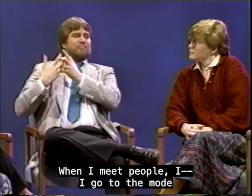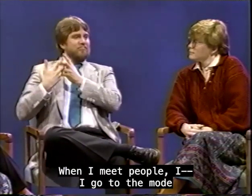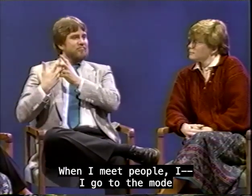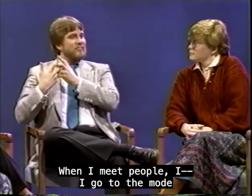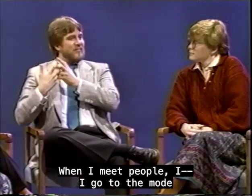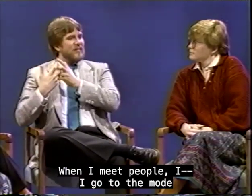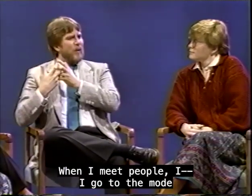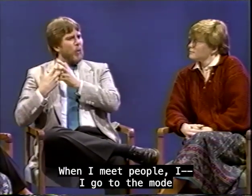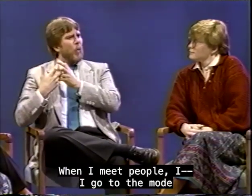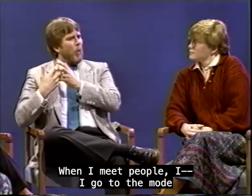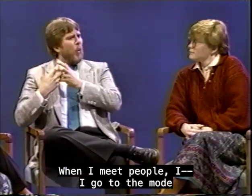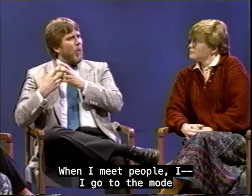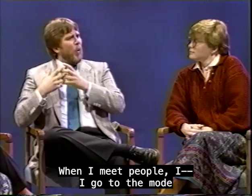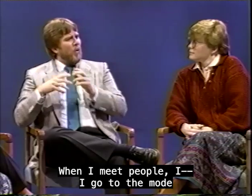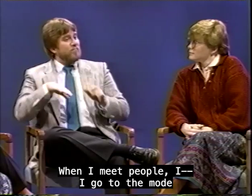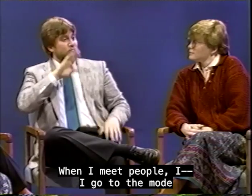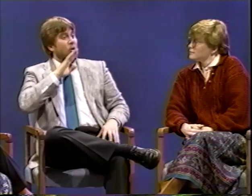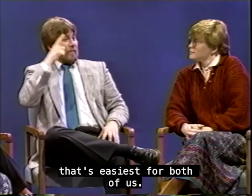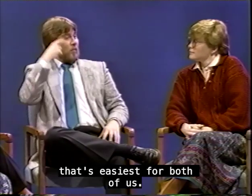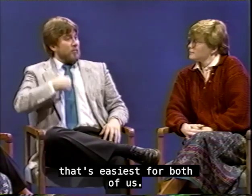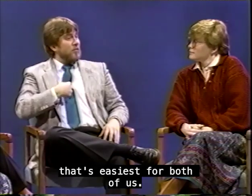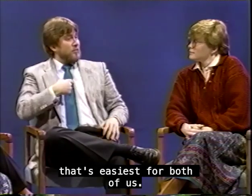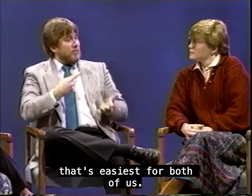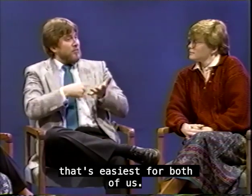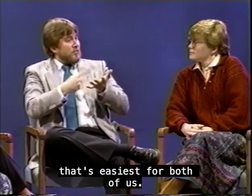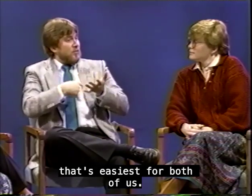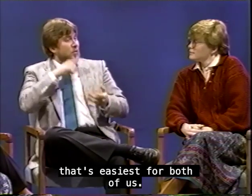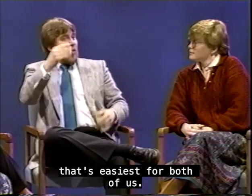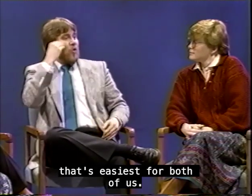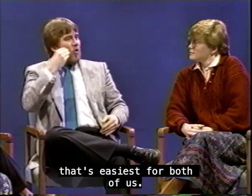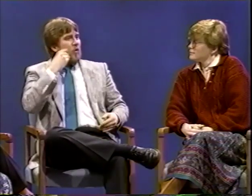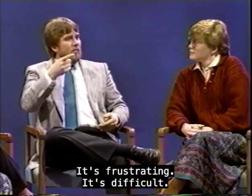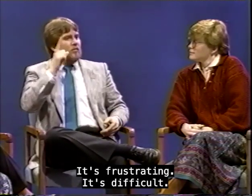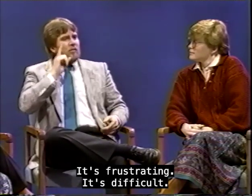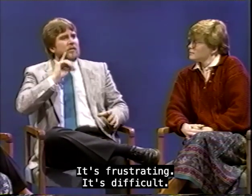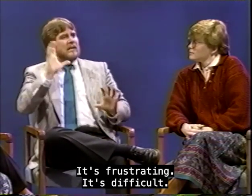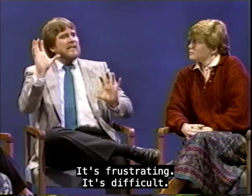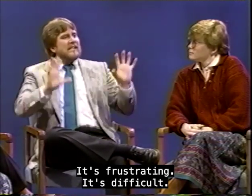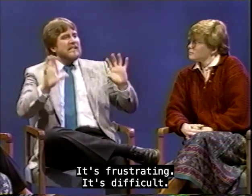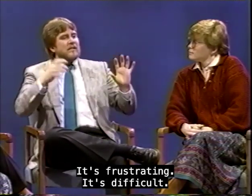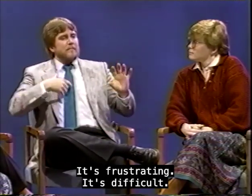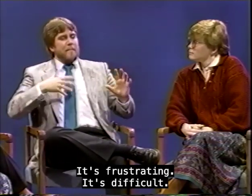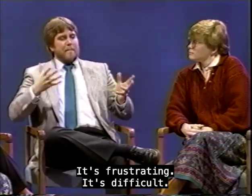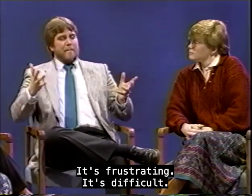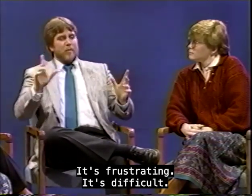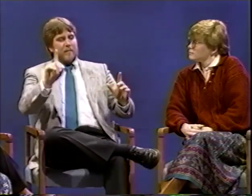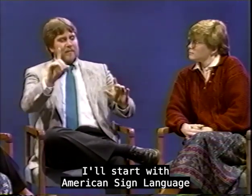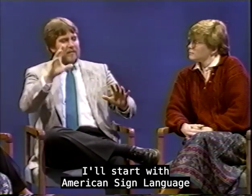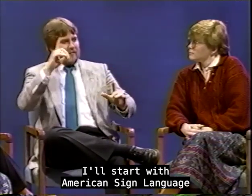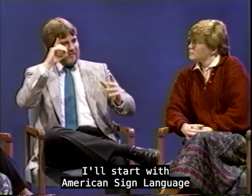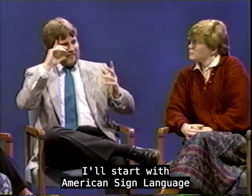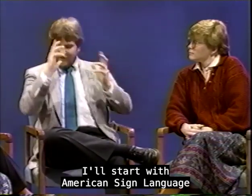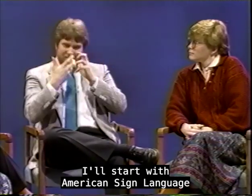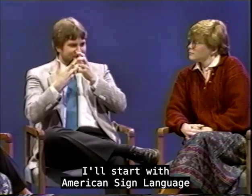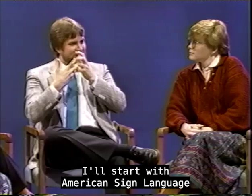meet people, I go to the mode that's easiest for both of us. It's frustrating. It's difficult. I'll start with American Sign